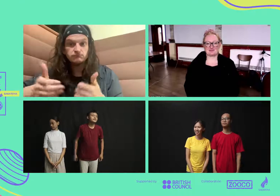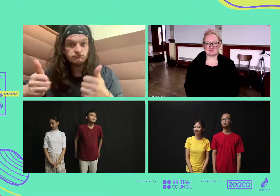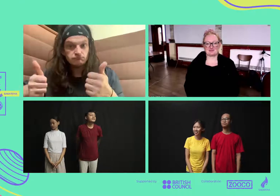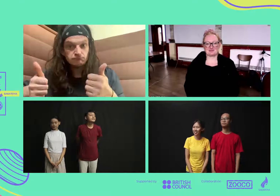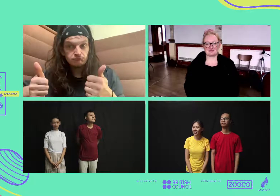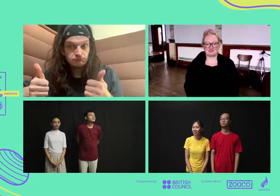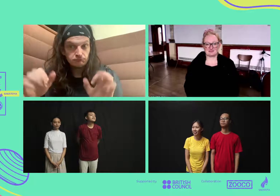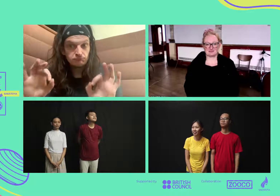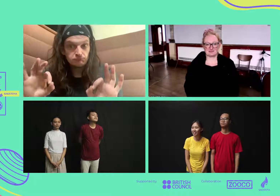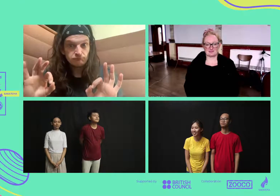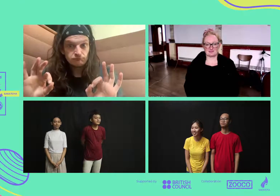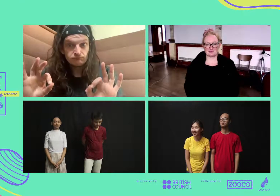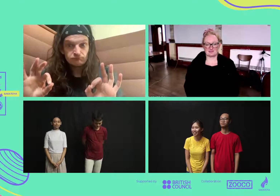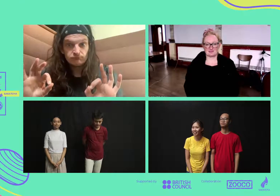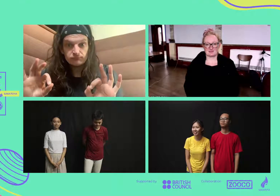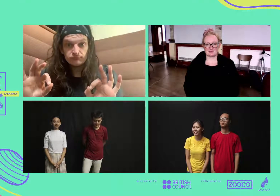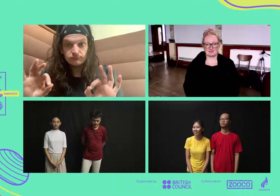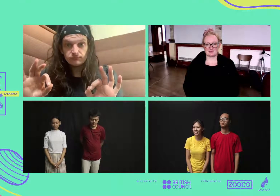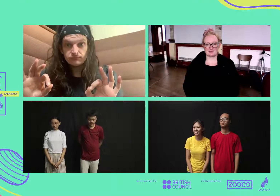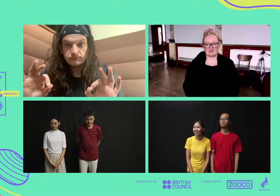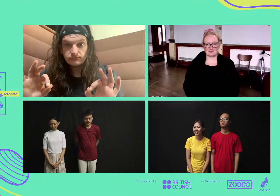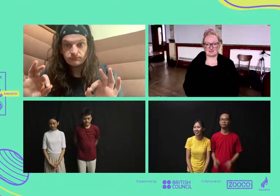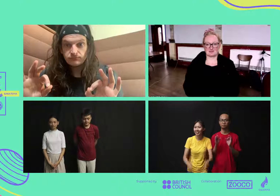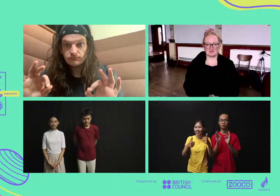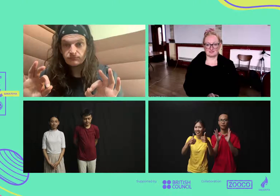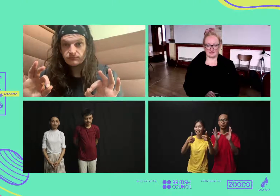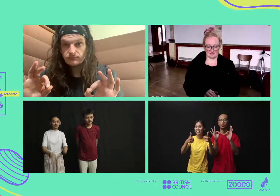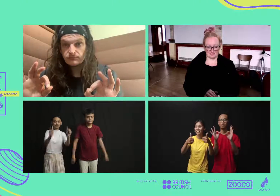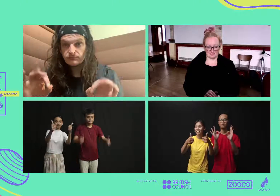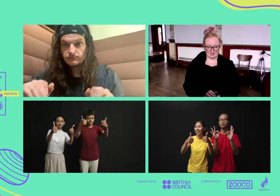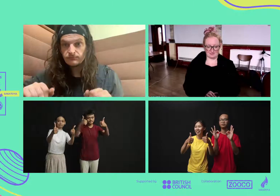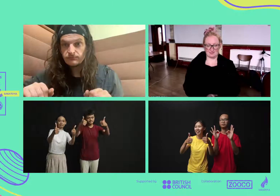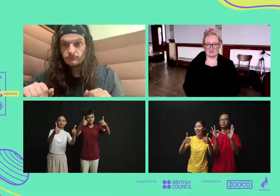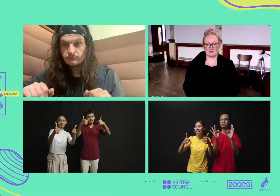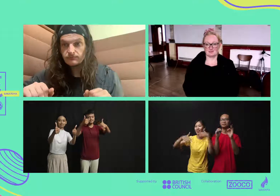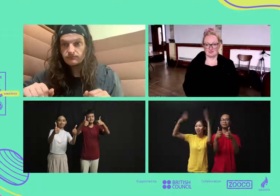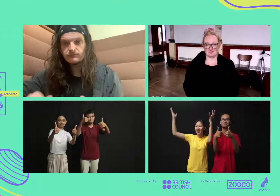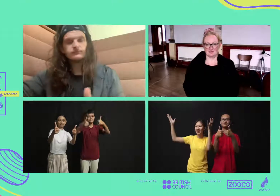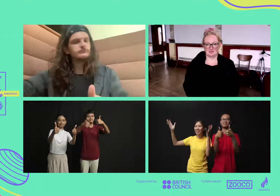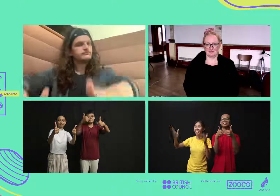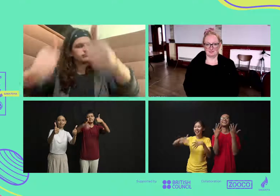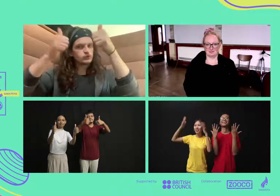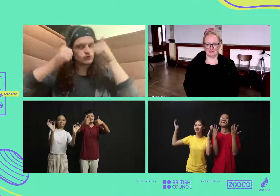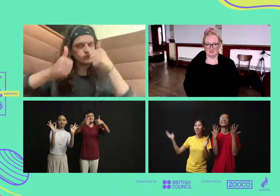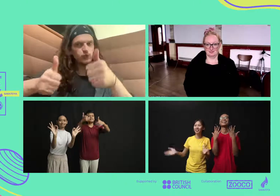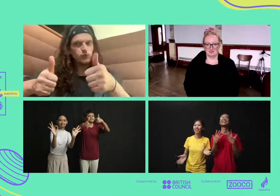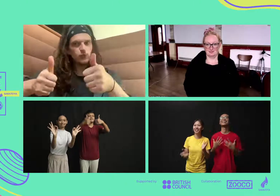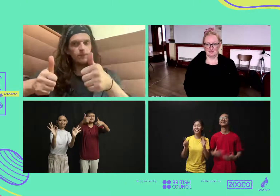How do you feel so far? Do you feel okay? Is everybody happy? Everybody good?